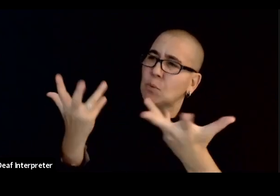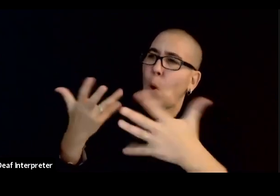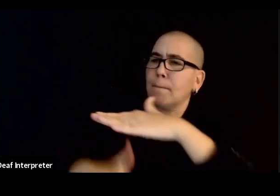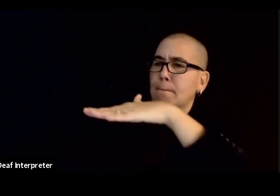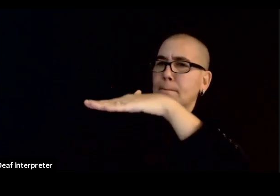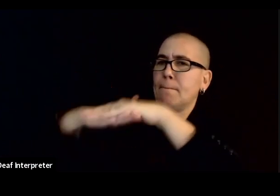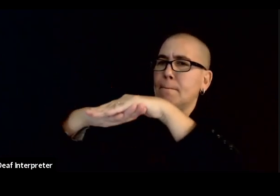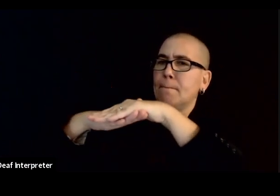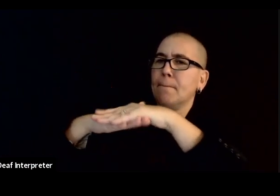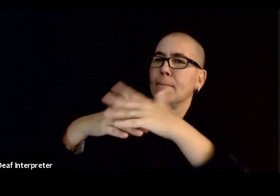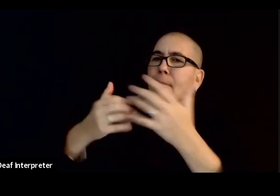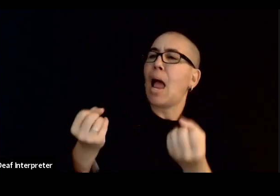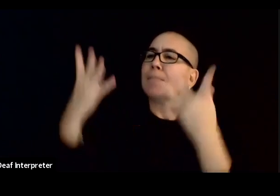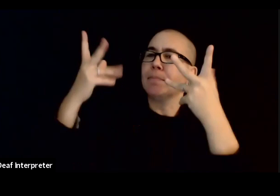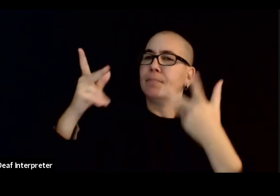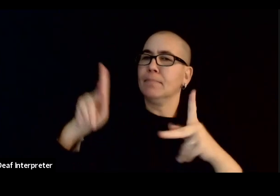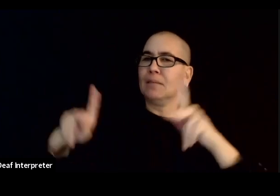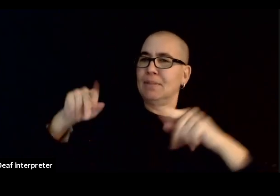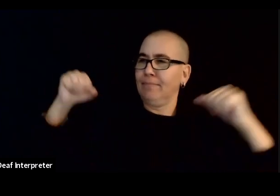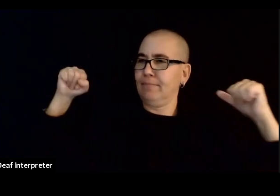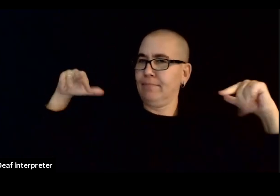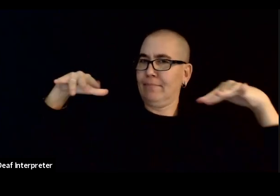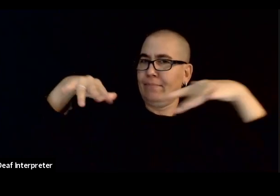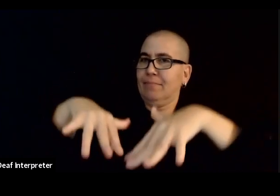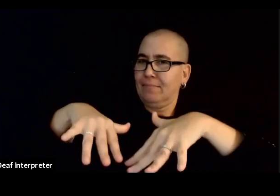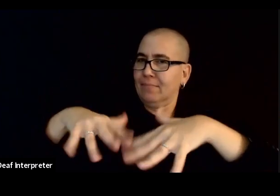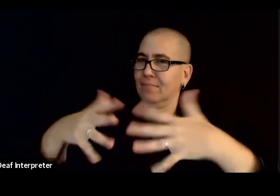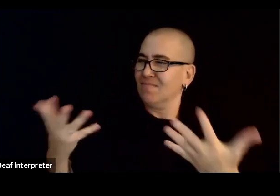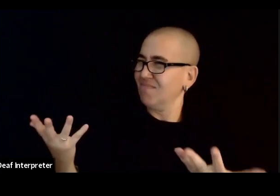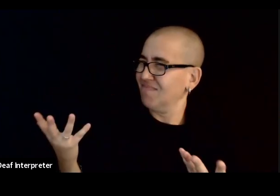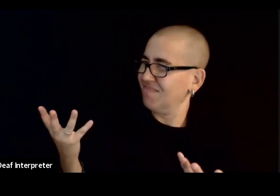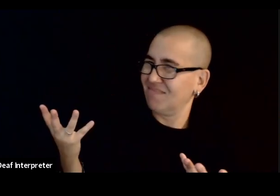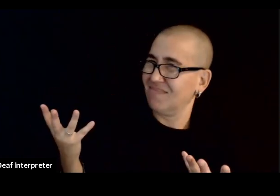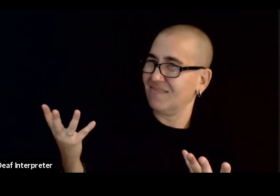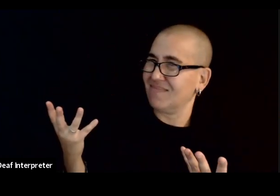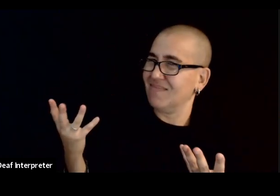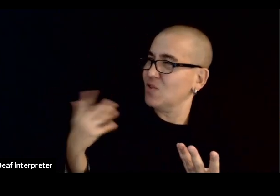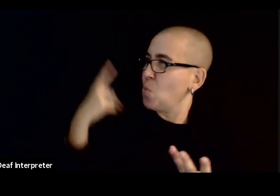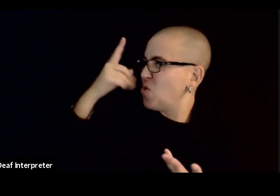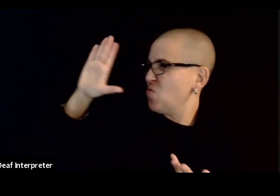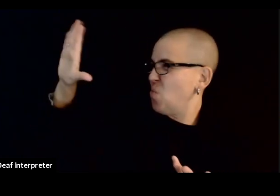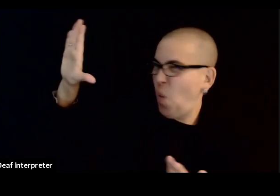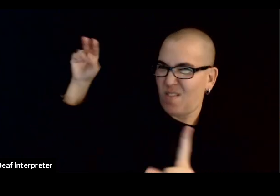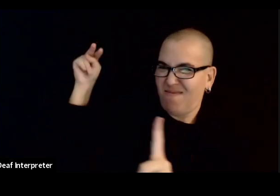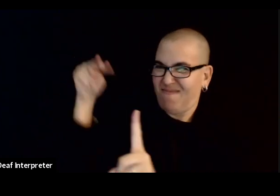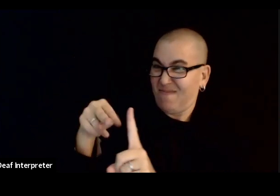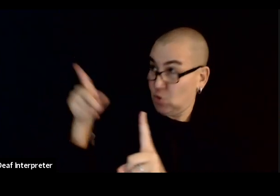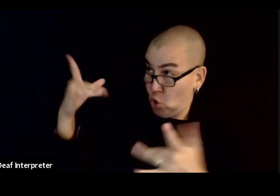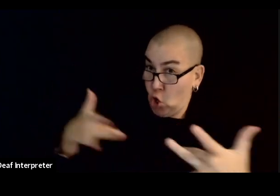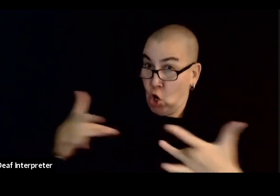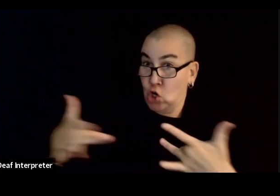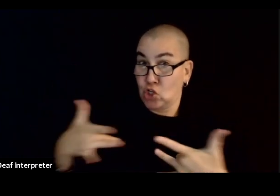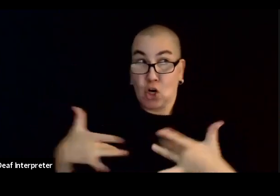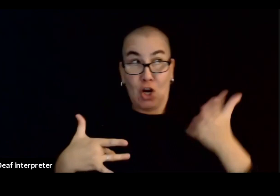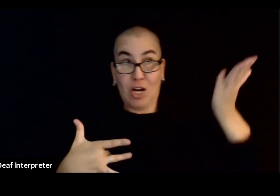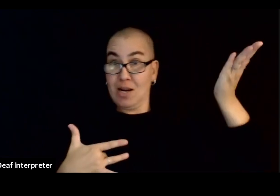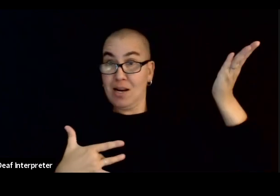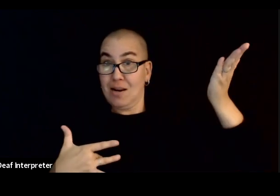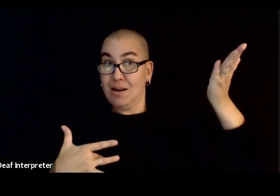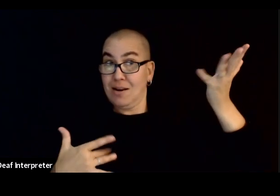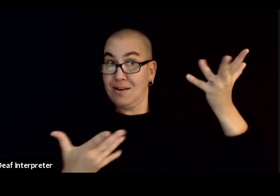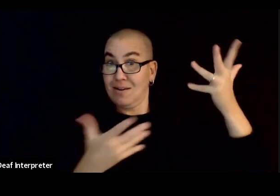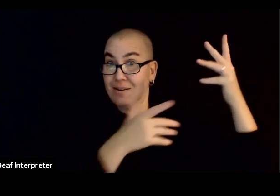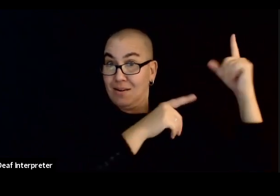certain numbers, and I'm just wondering how concerning it is to have have large scale rallies, and